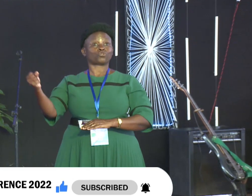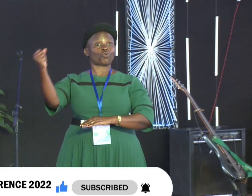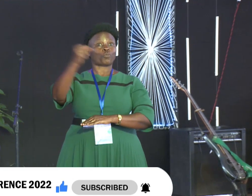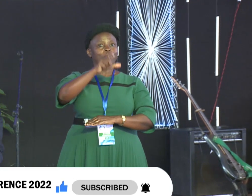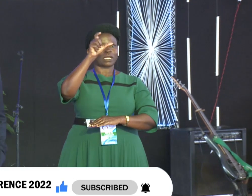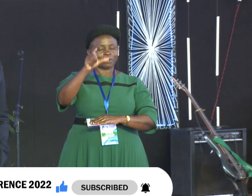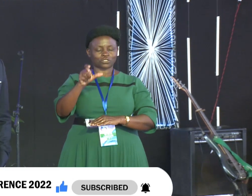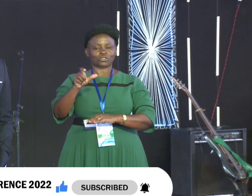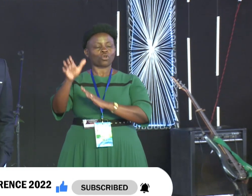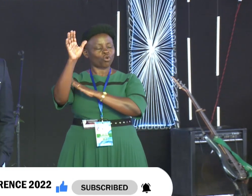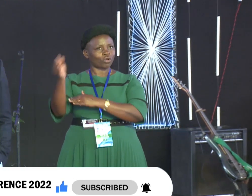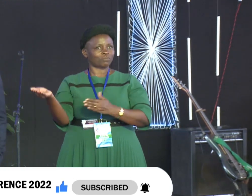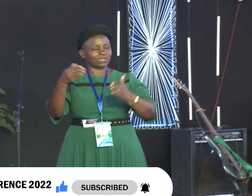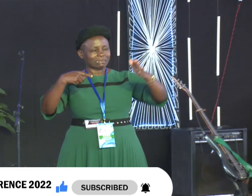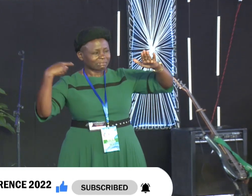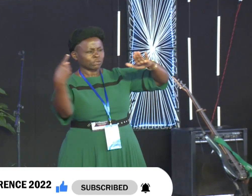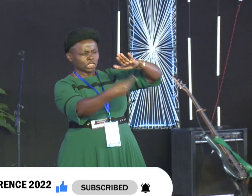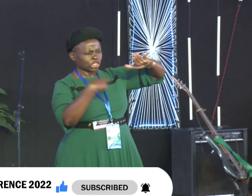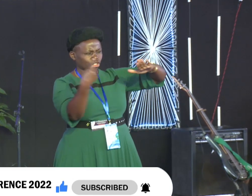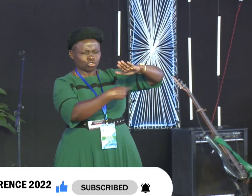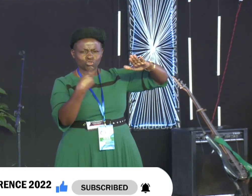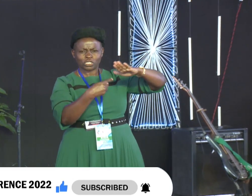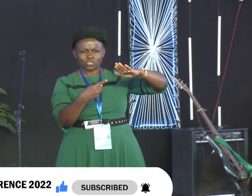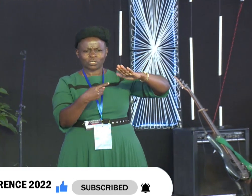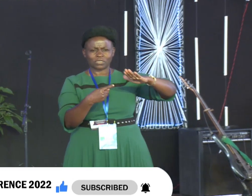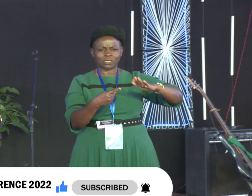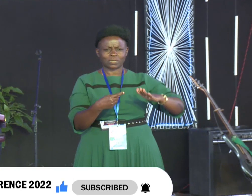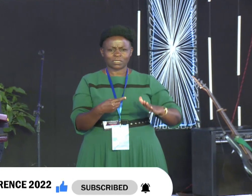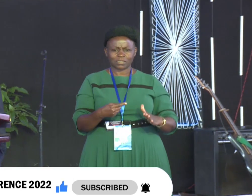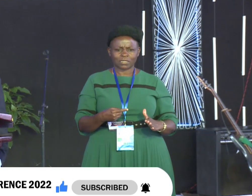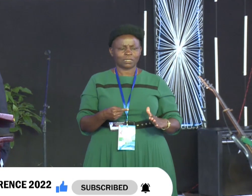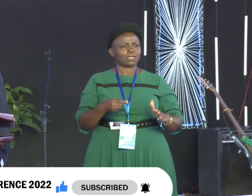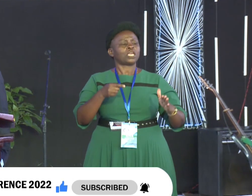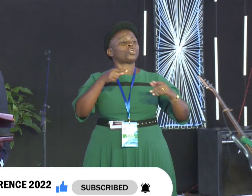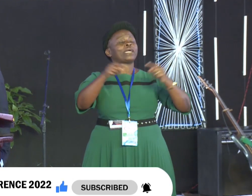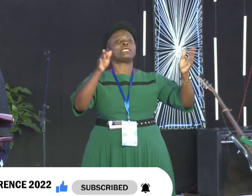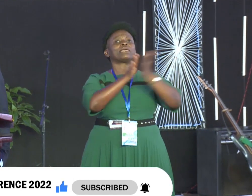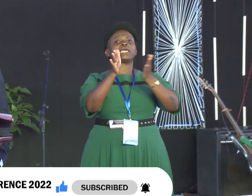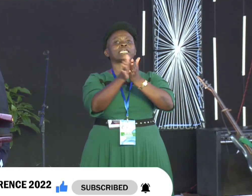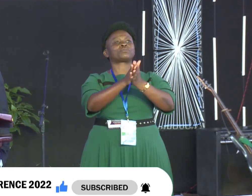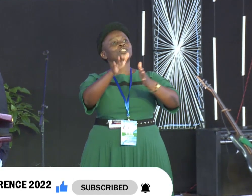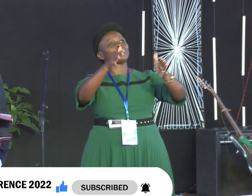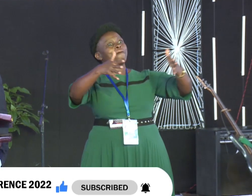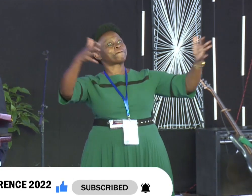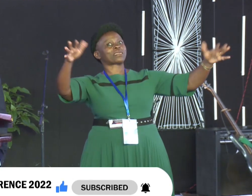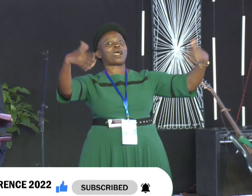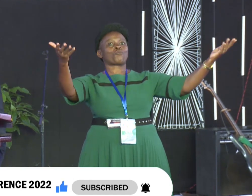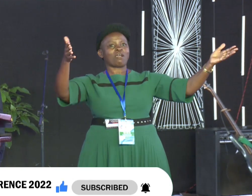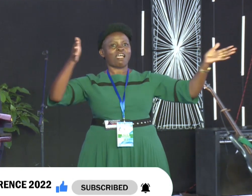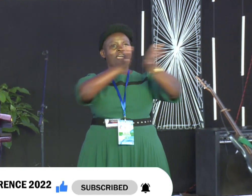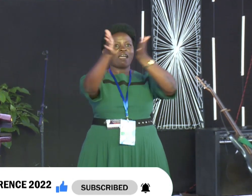If the Lord wants to promote a person, he brings a situation. Your enemies describe how weighty you are.